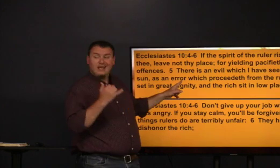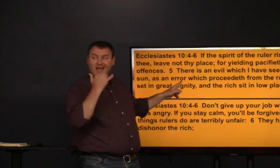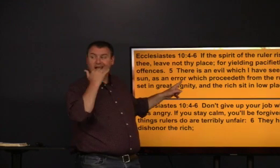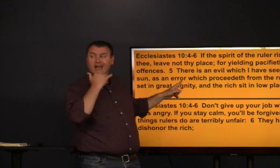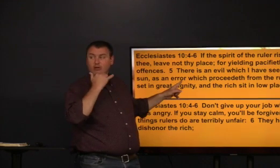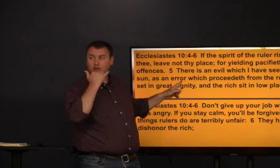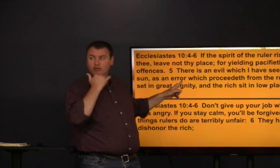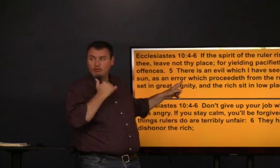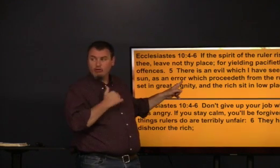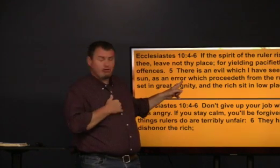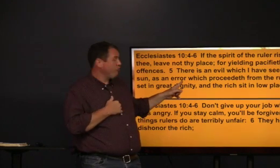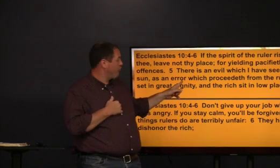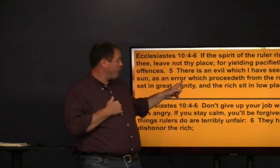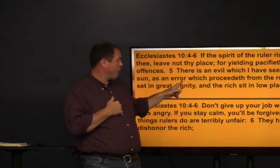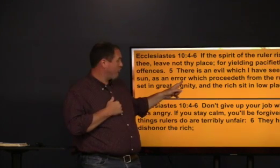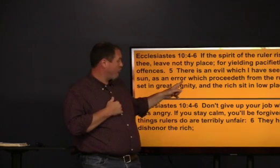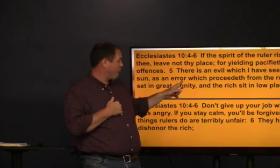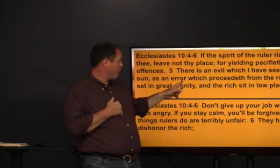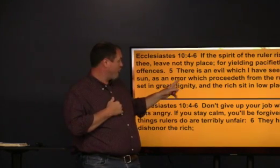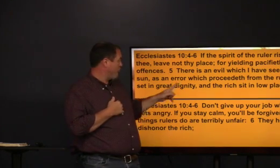An error